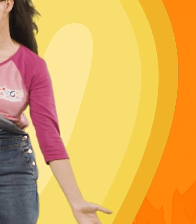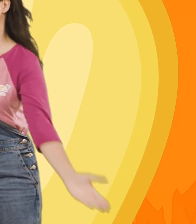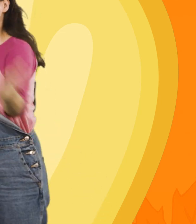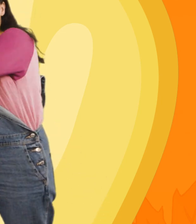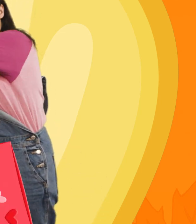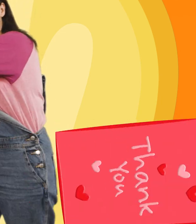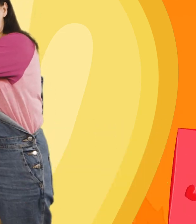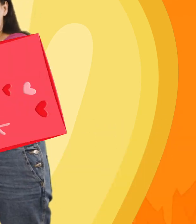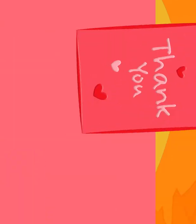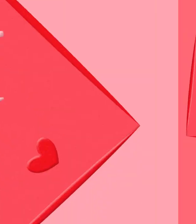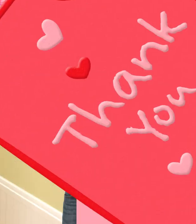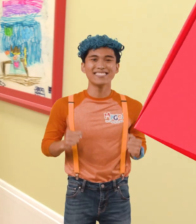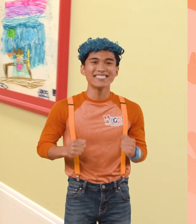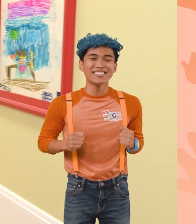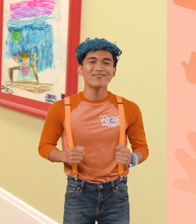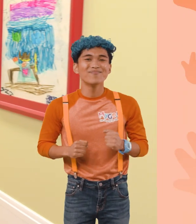Let's go.